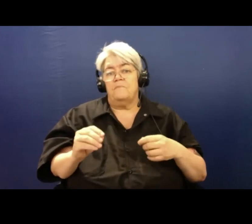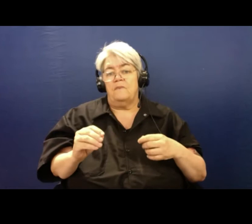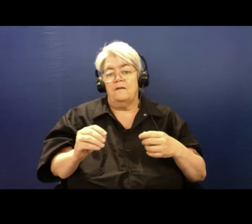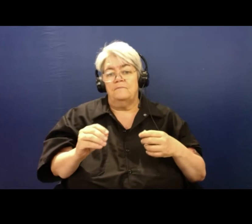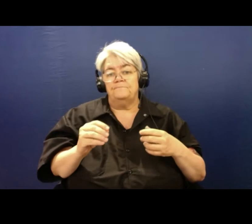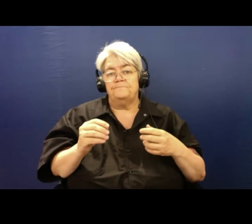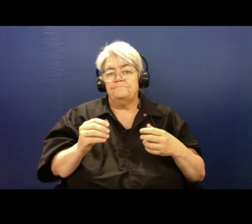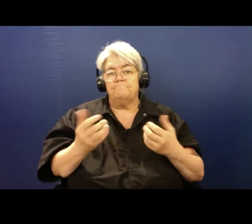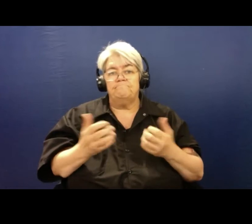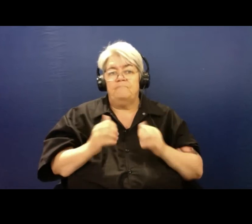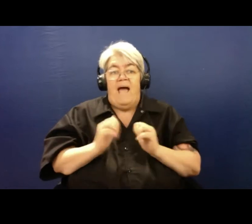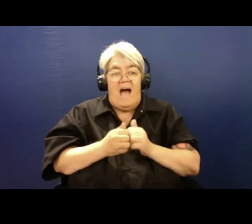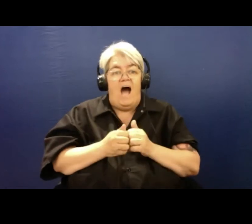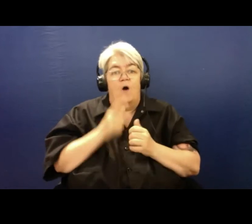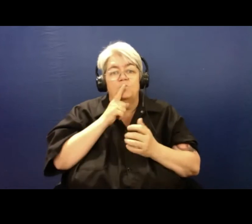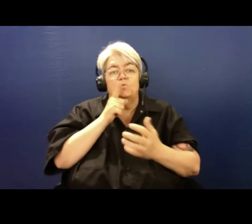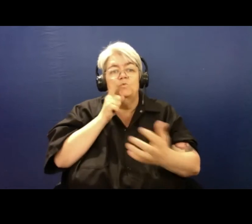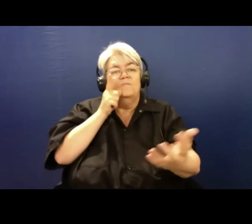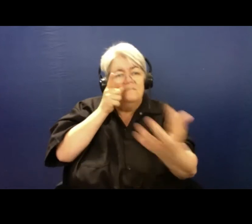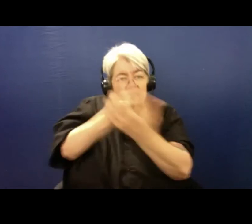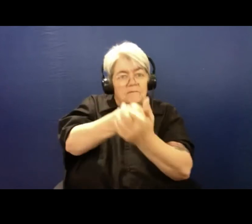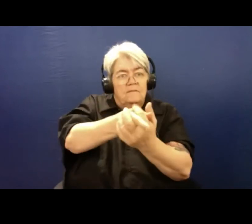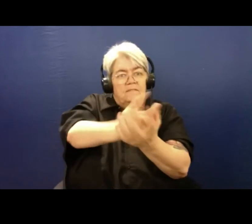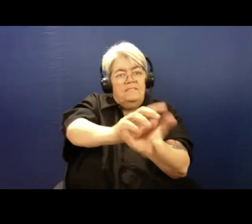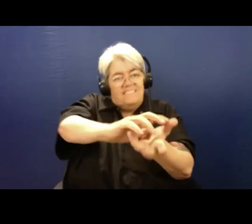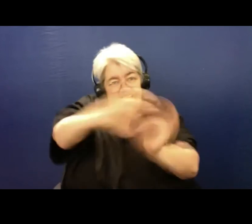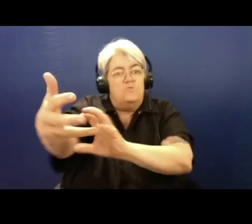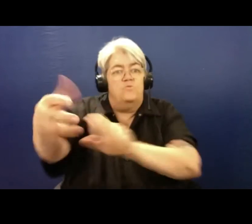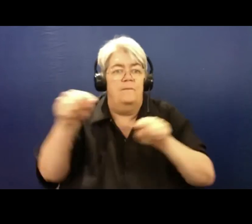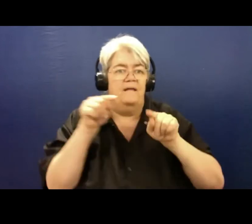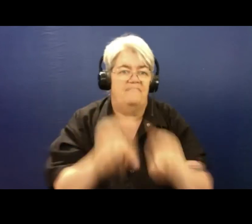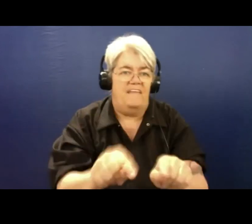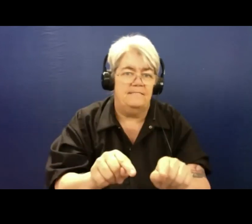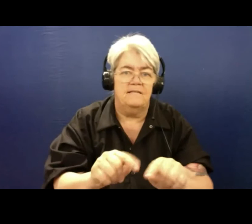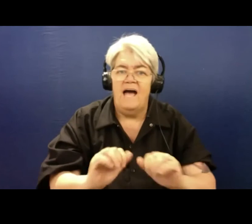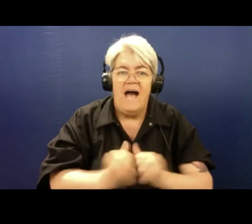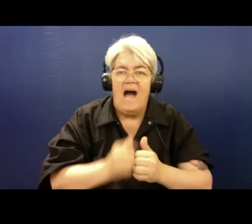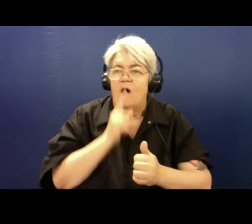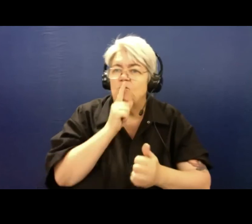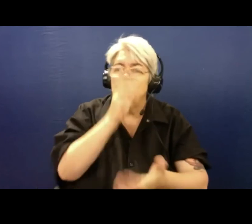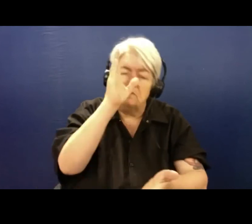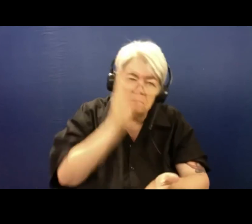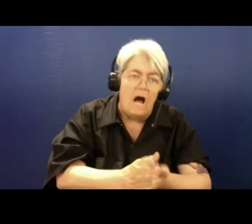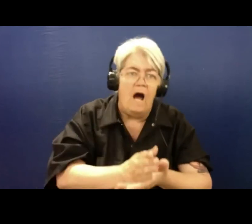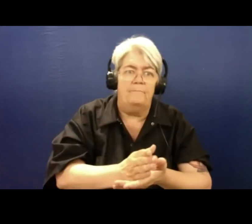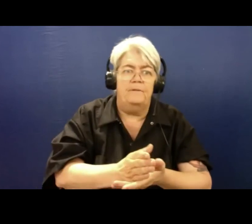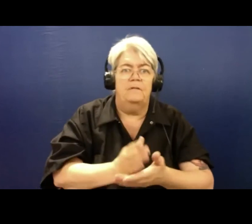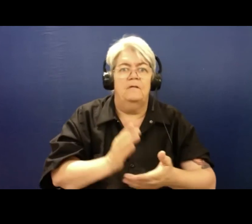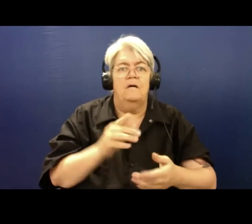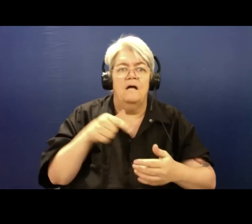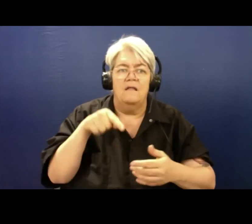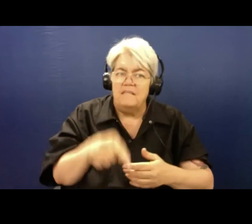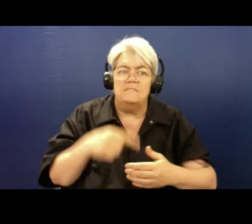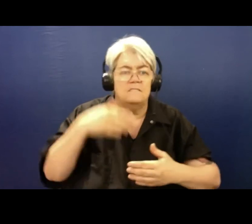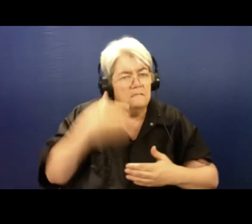how do we disrupt? How do we make sure that we don't continue on this path of self-destruction?